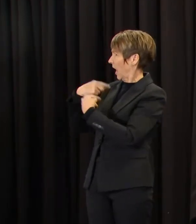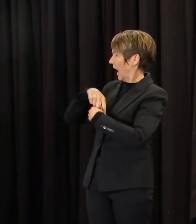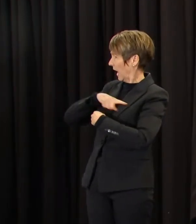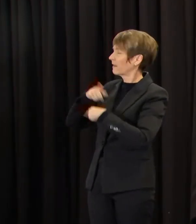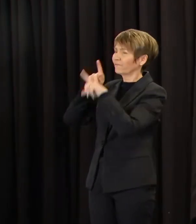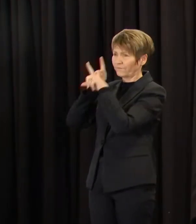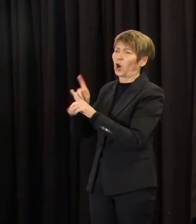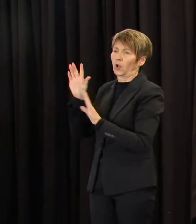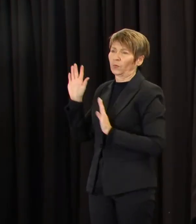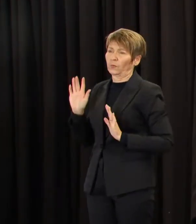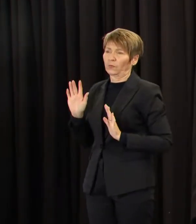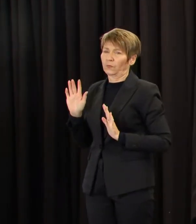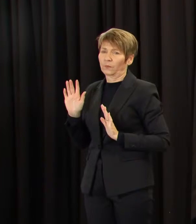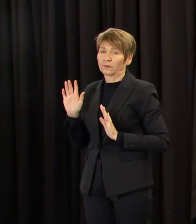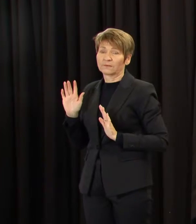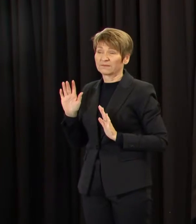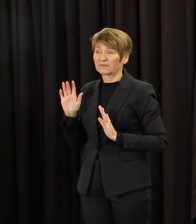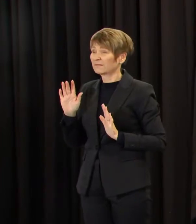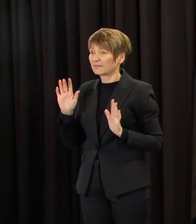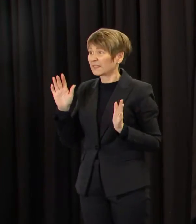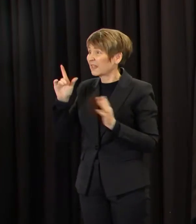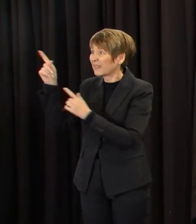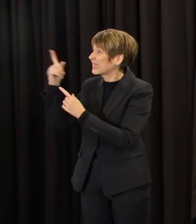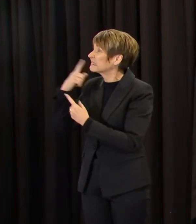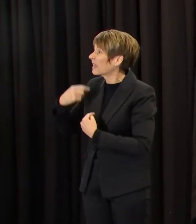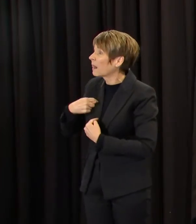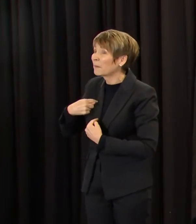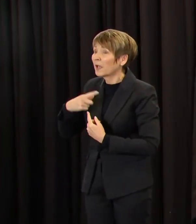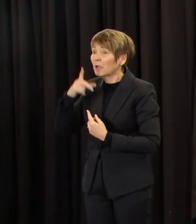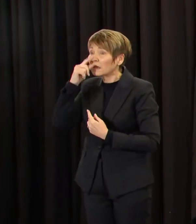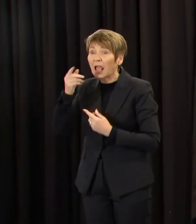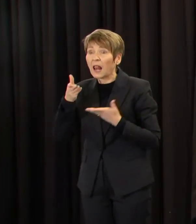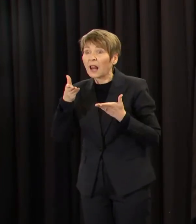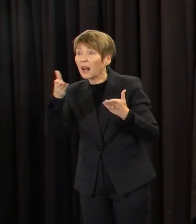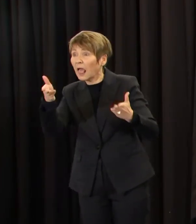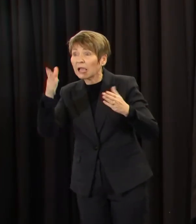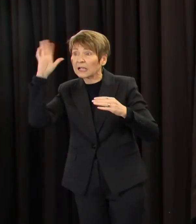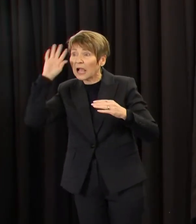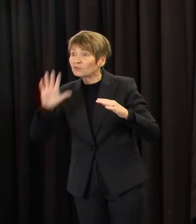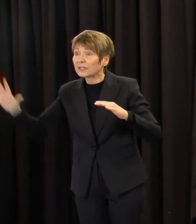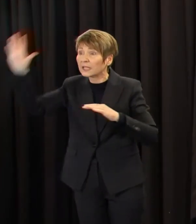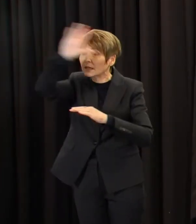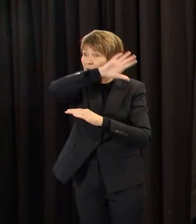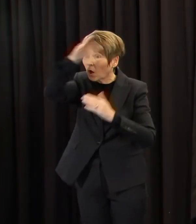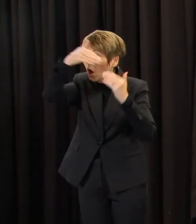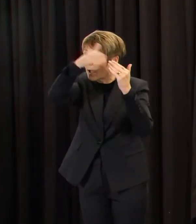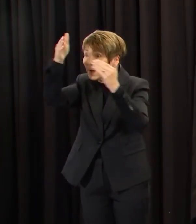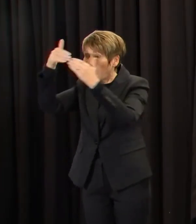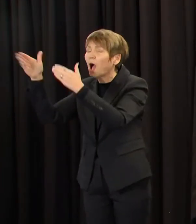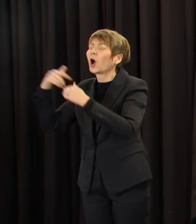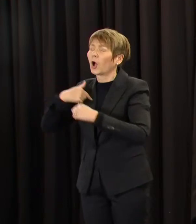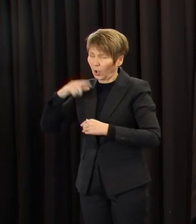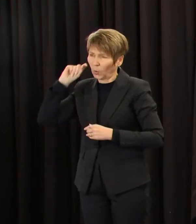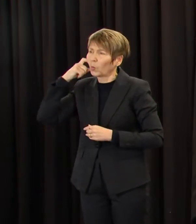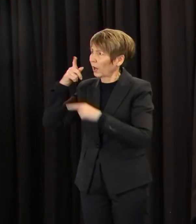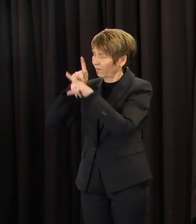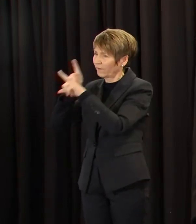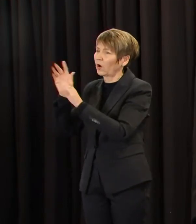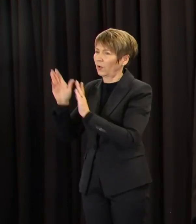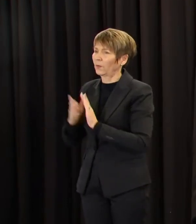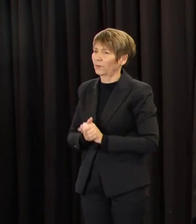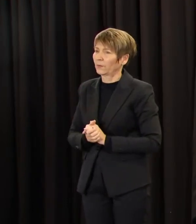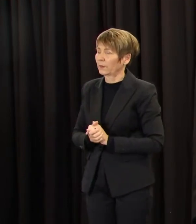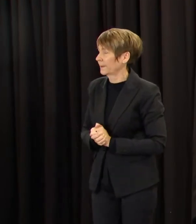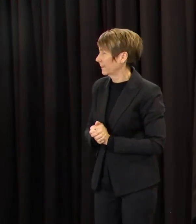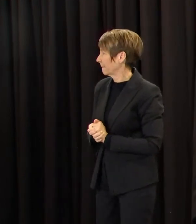open up regional Victoria or give to regional Victoria greater freedoms, of course we will. Just to clarify, sorry Simone, just to